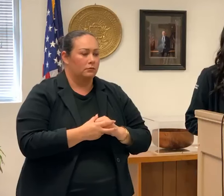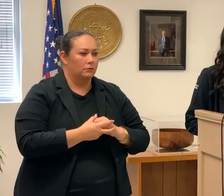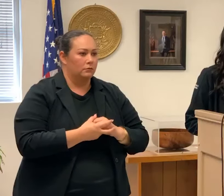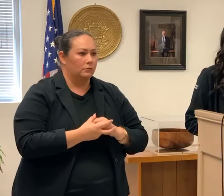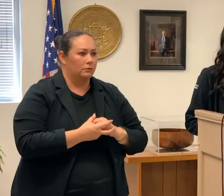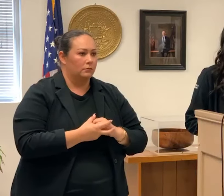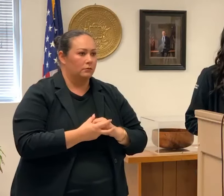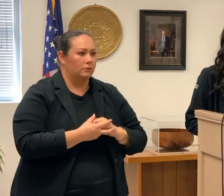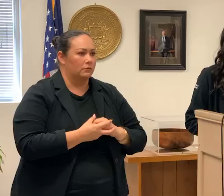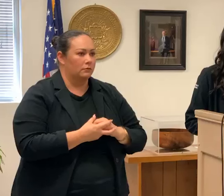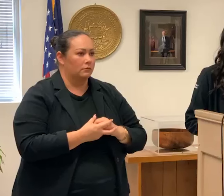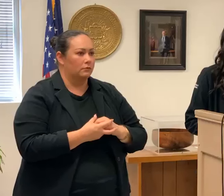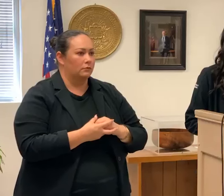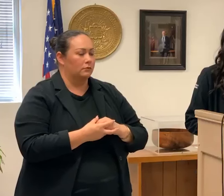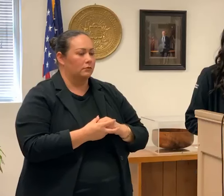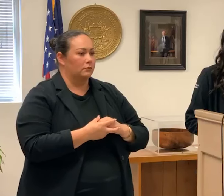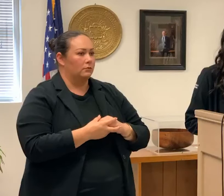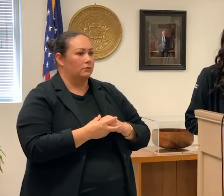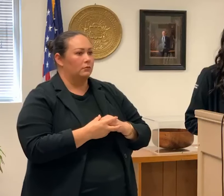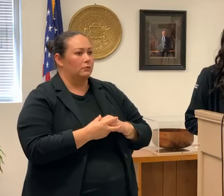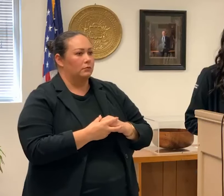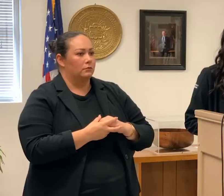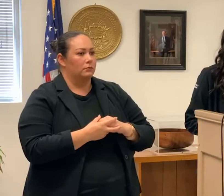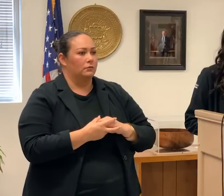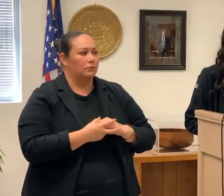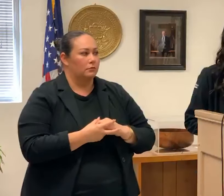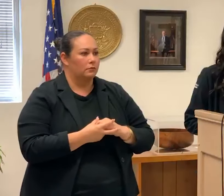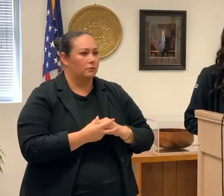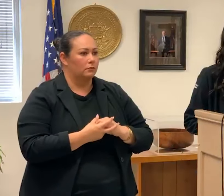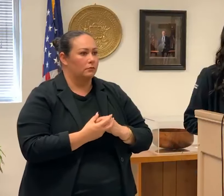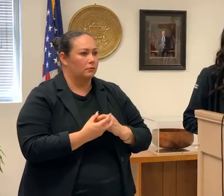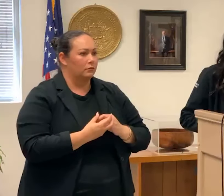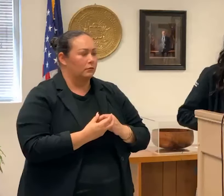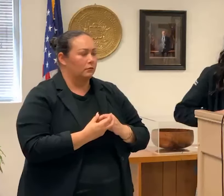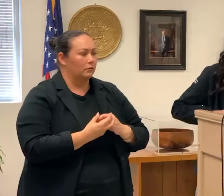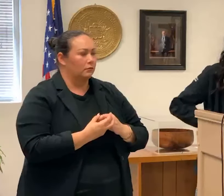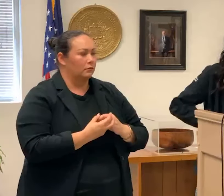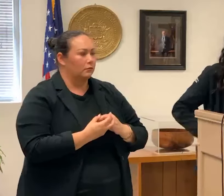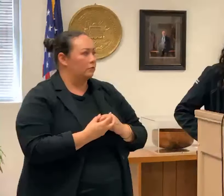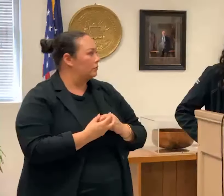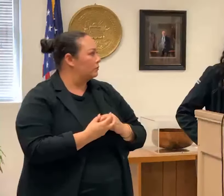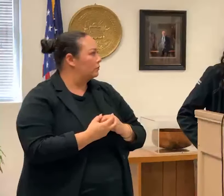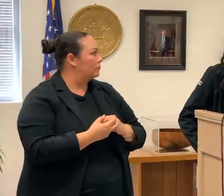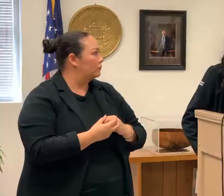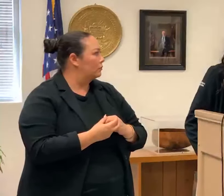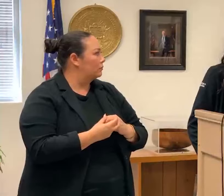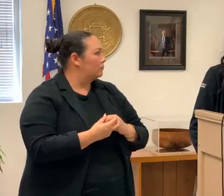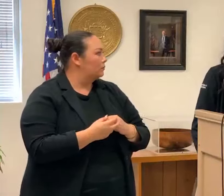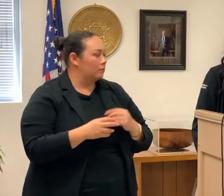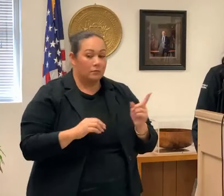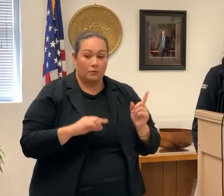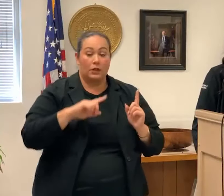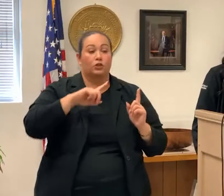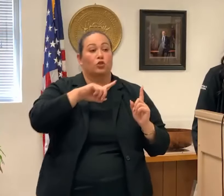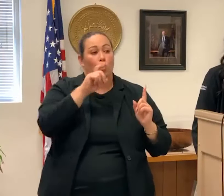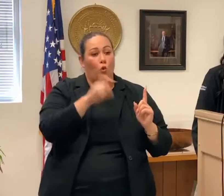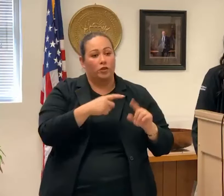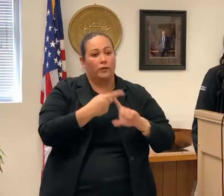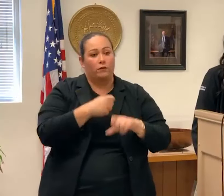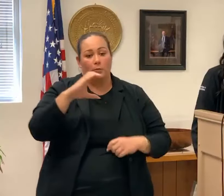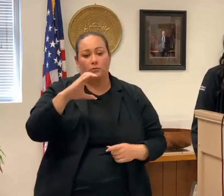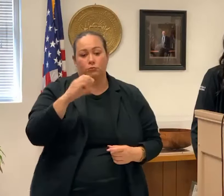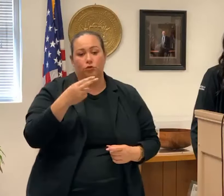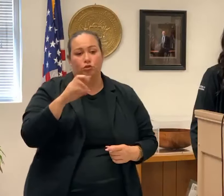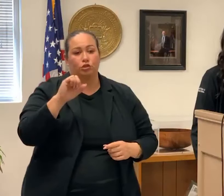them. Do you know what's happening there, or what's your guidance on that? Okay, so the question from Chelsea